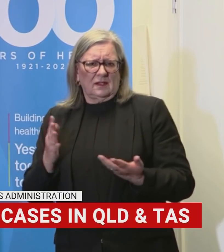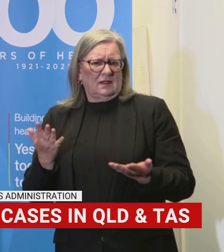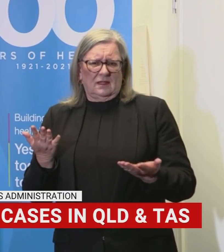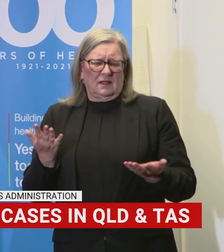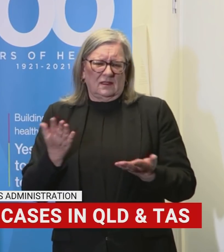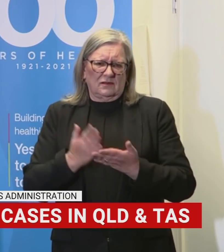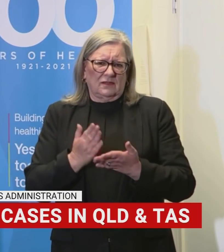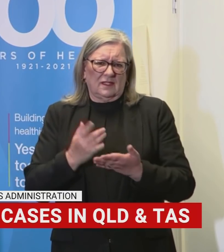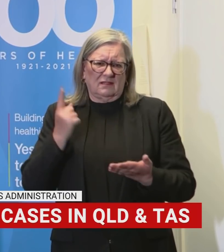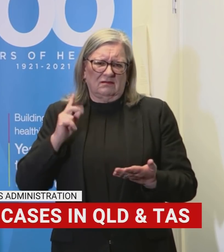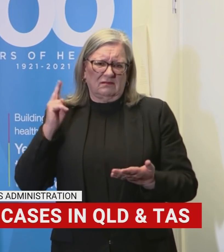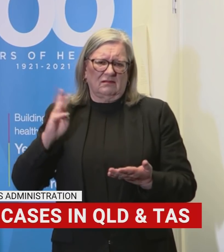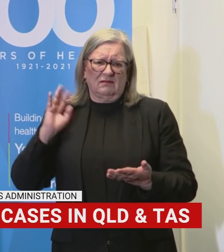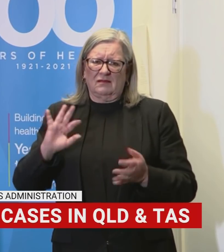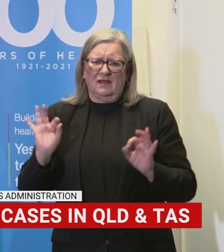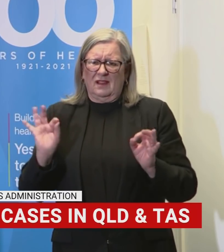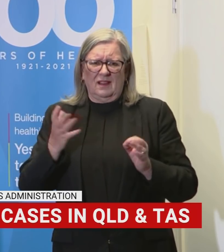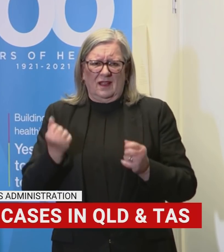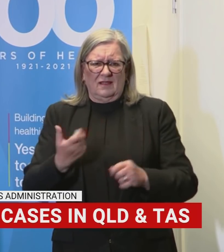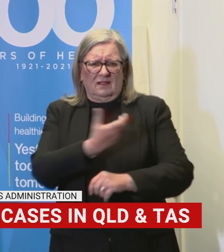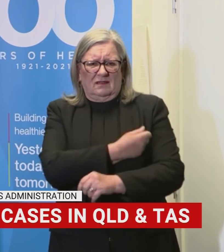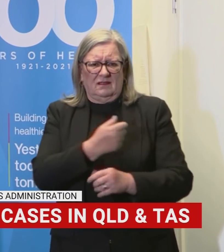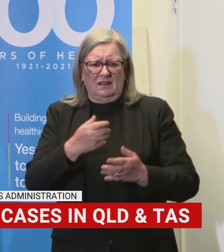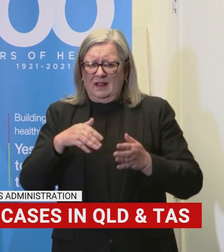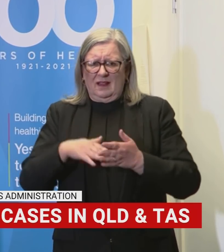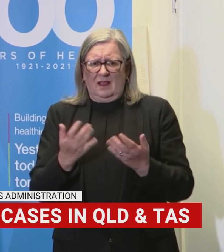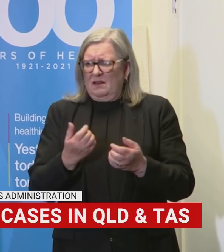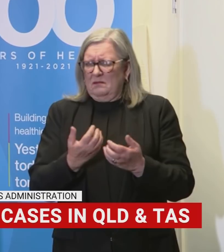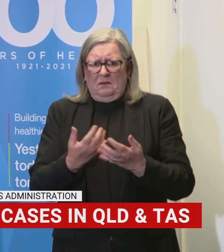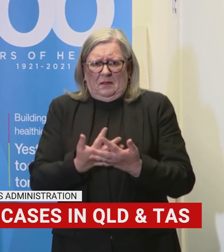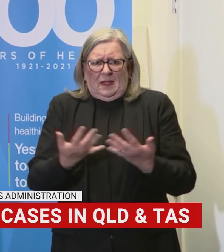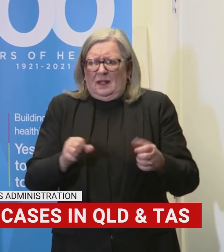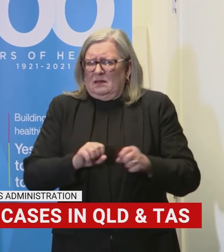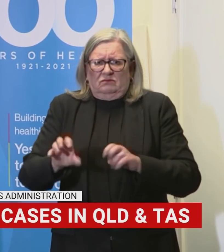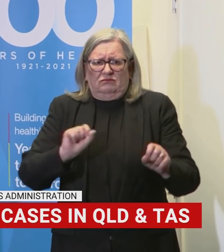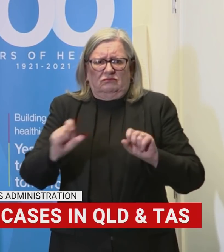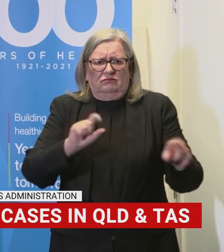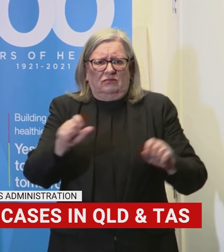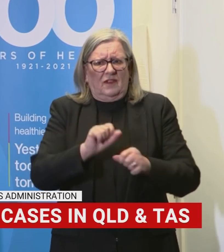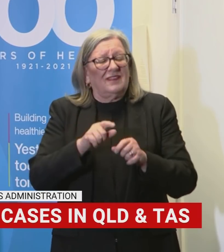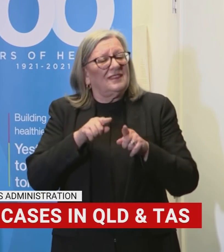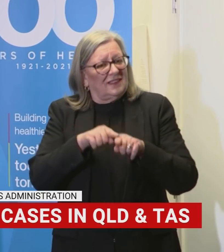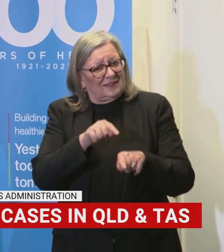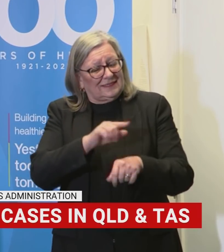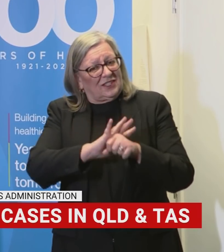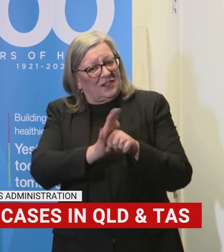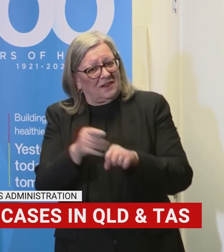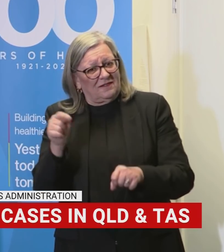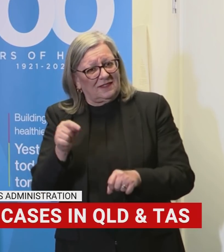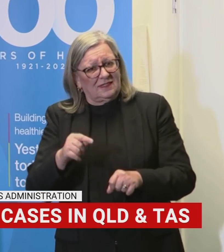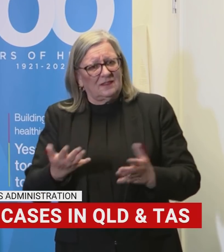program of the nature of the COVID vaccine. And we know that these COVID vaccines do in a number of patients